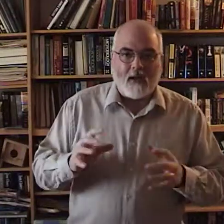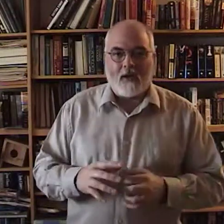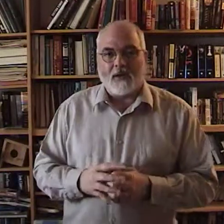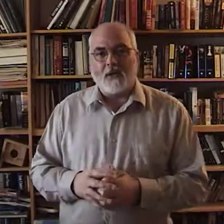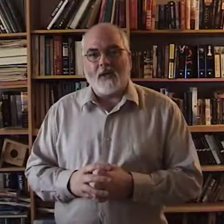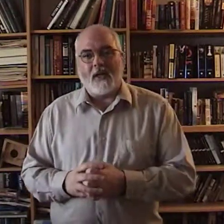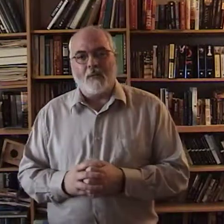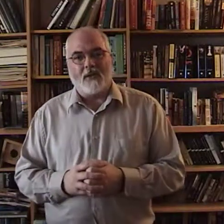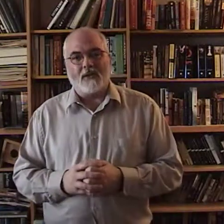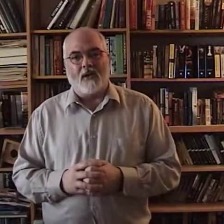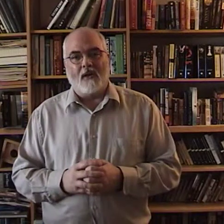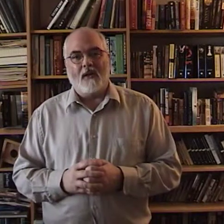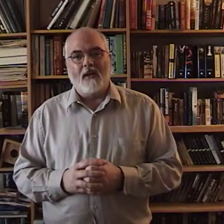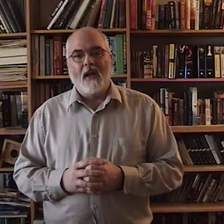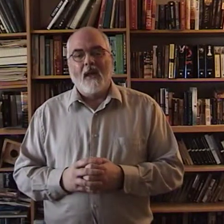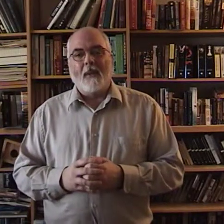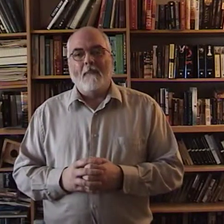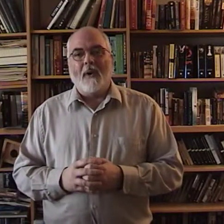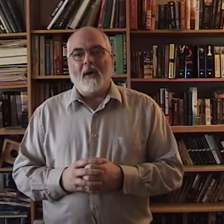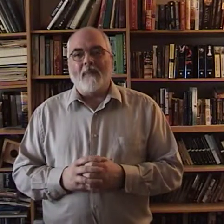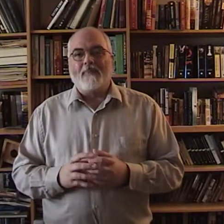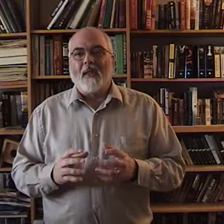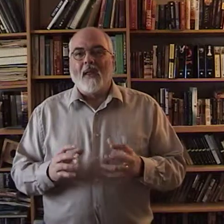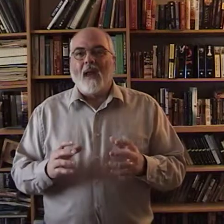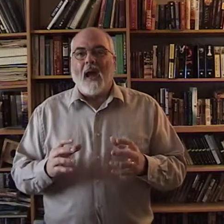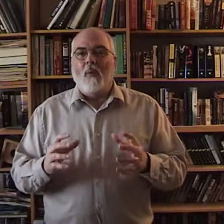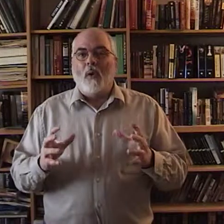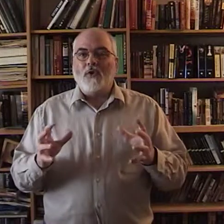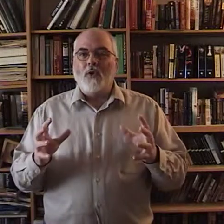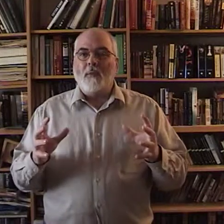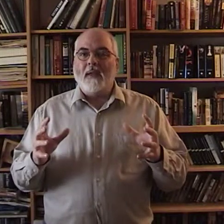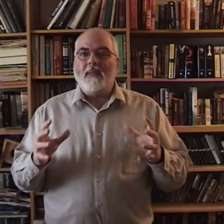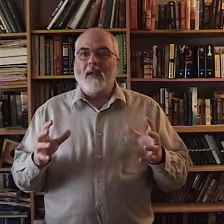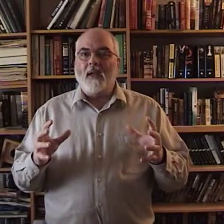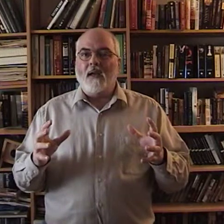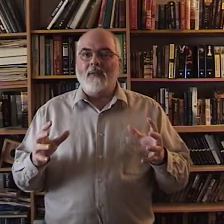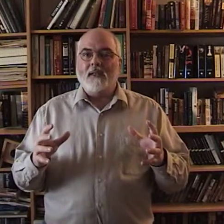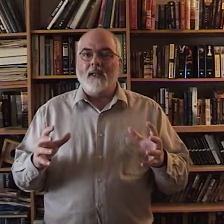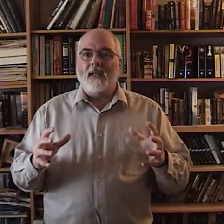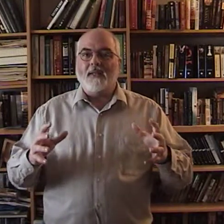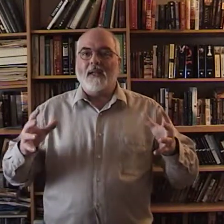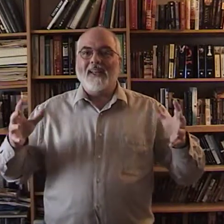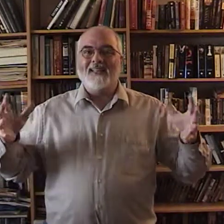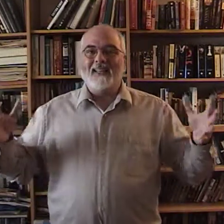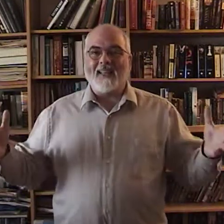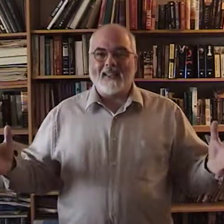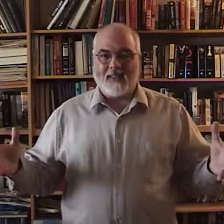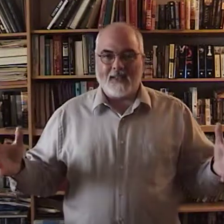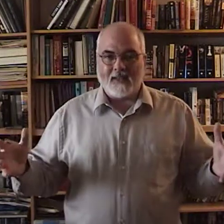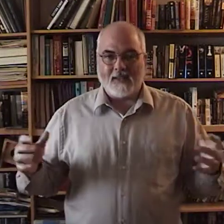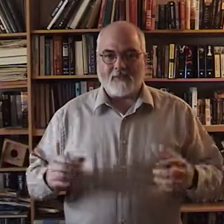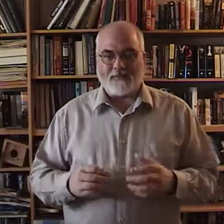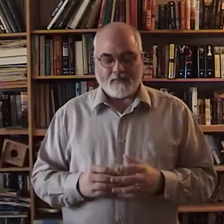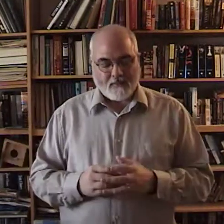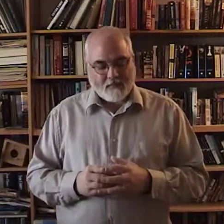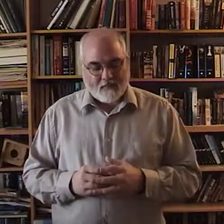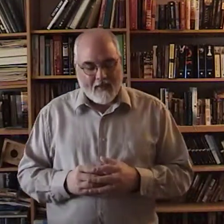are associated with the song, but I want you to be thinking of these things in sentences,